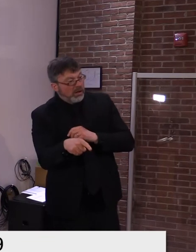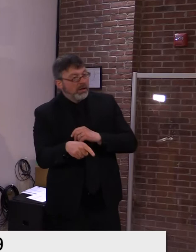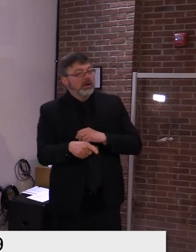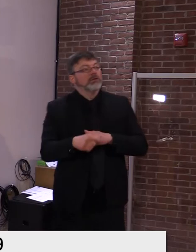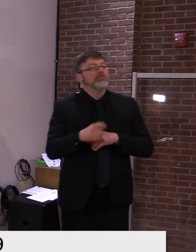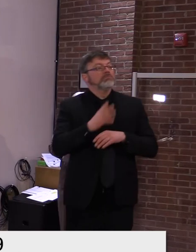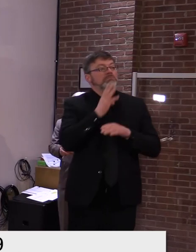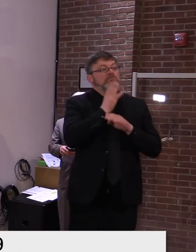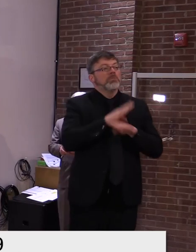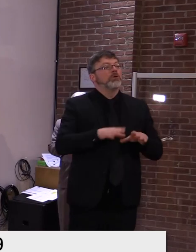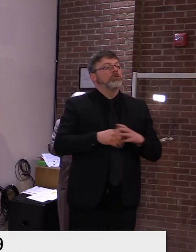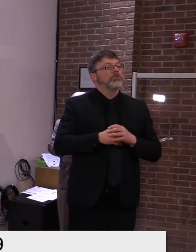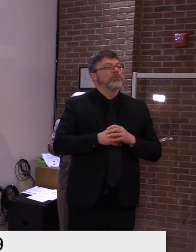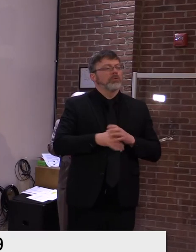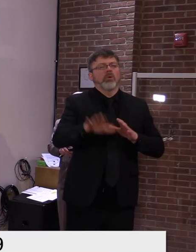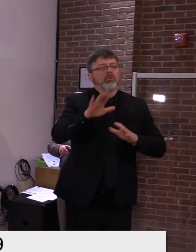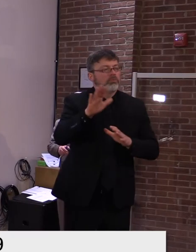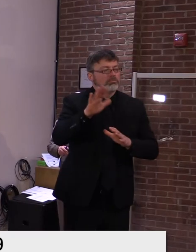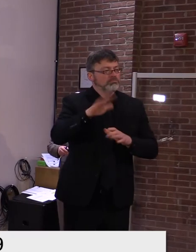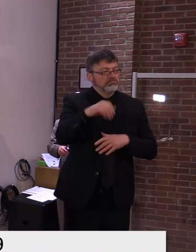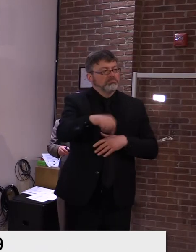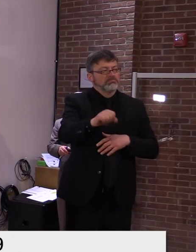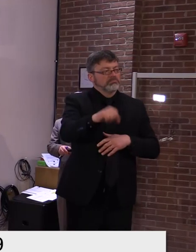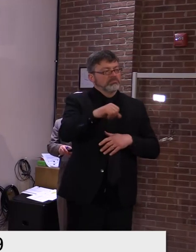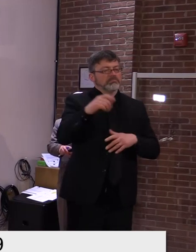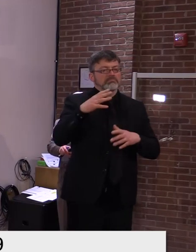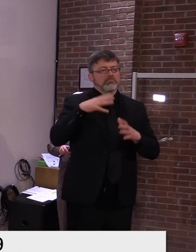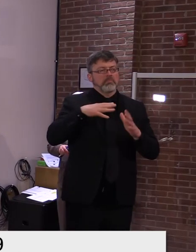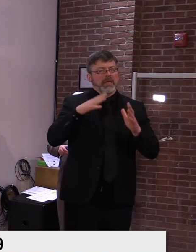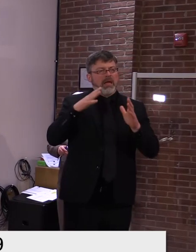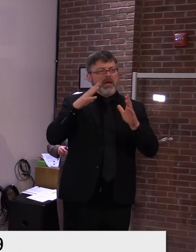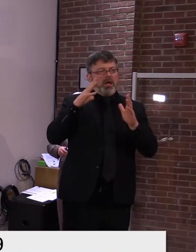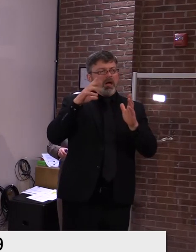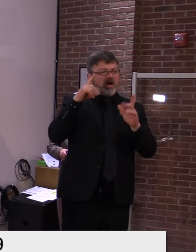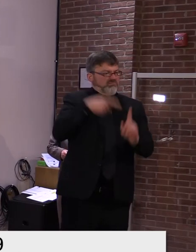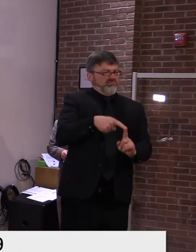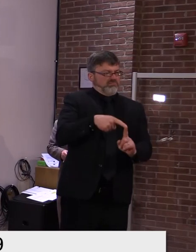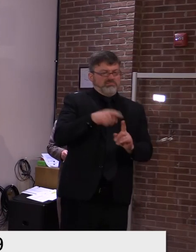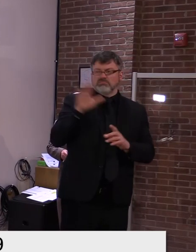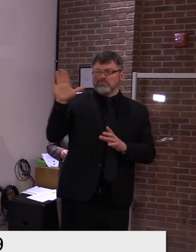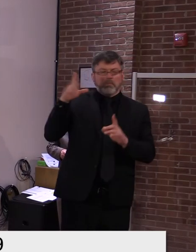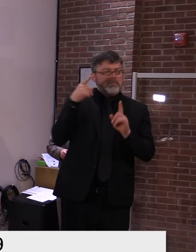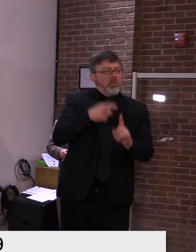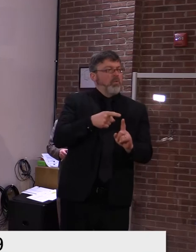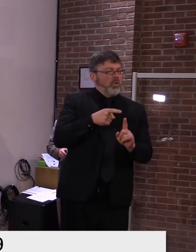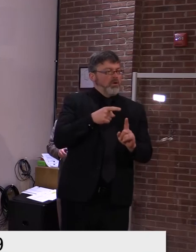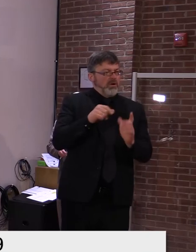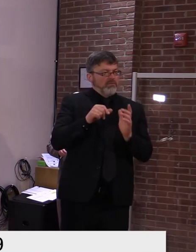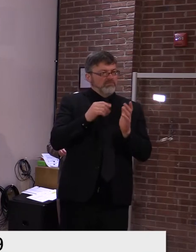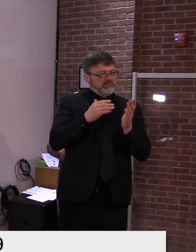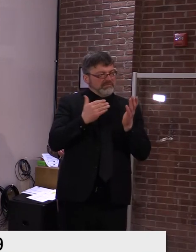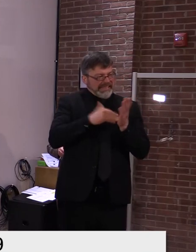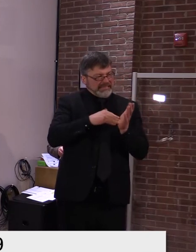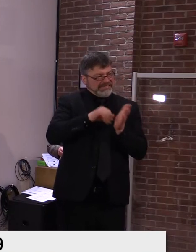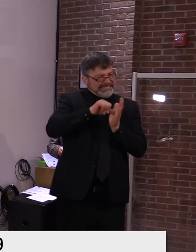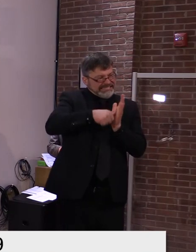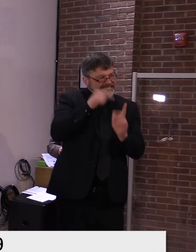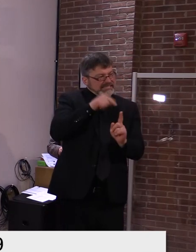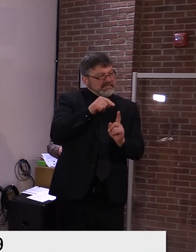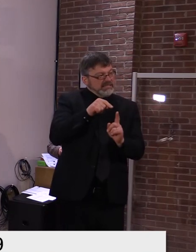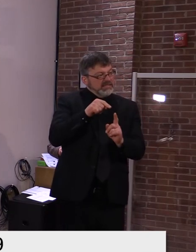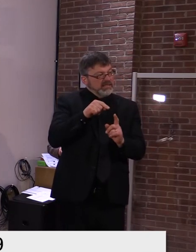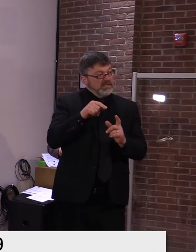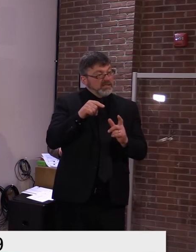I would just emphasize the point that, you know, we've had to deploy a certain amount of flexibility into our planning all